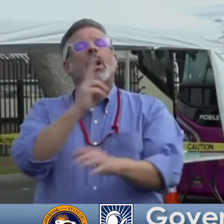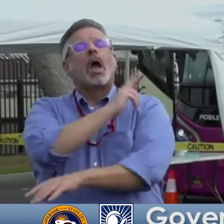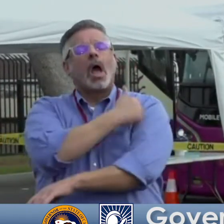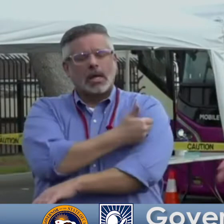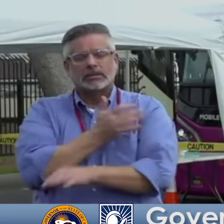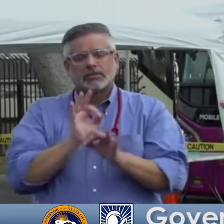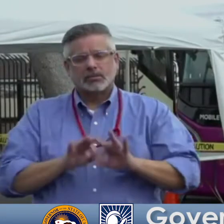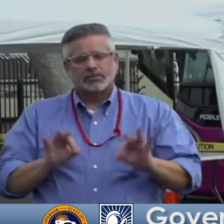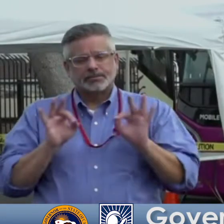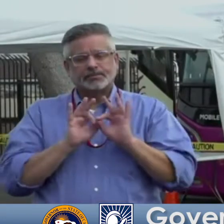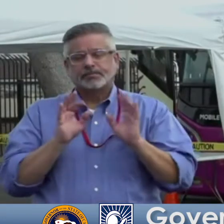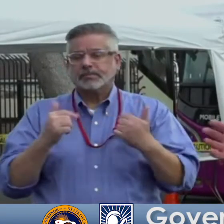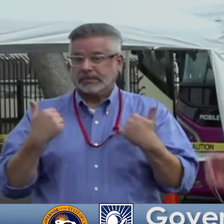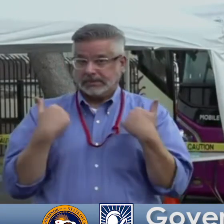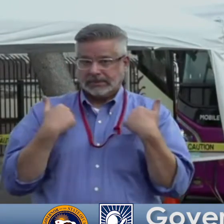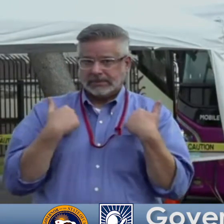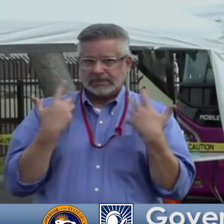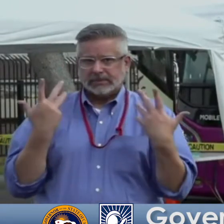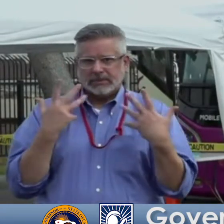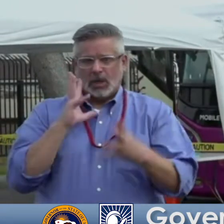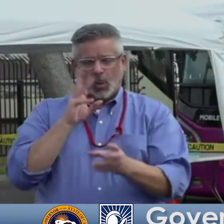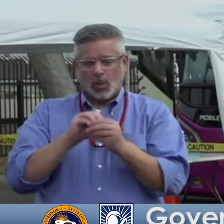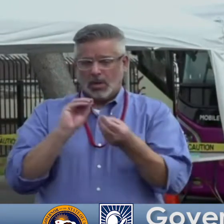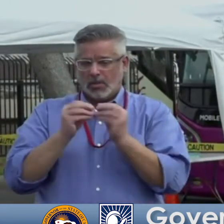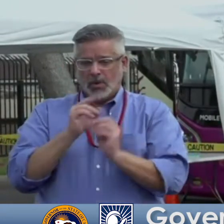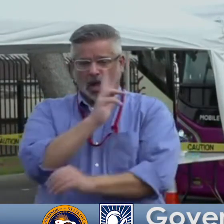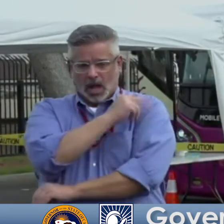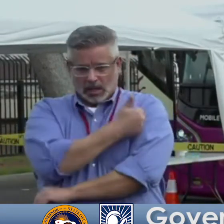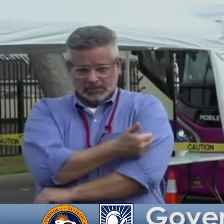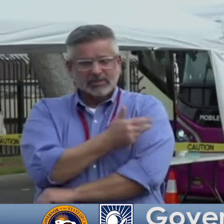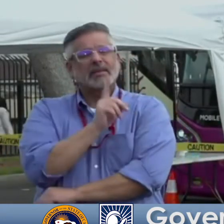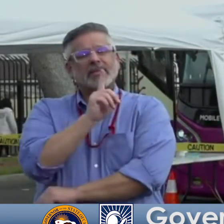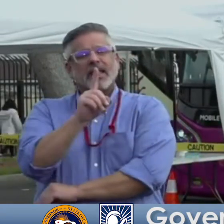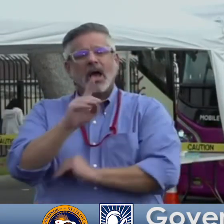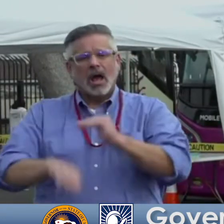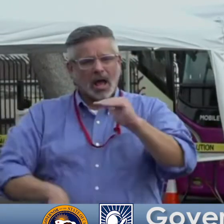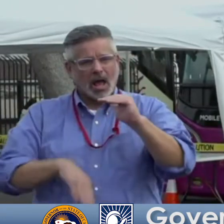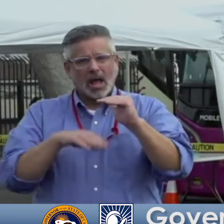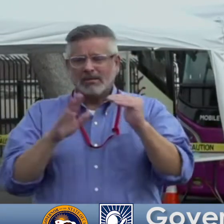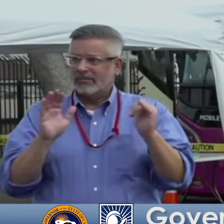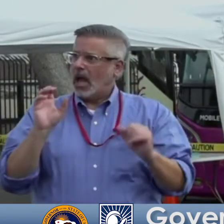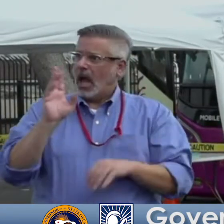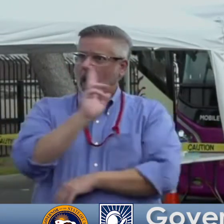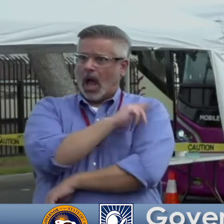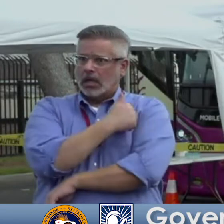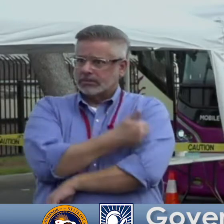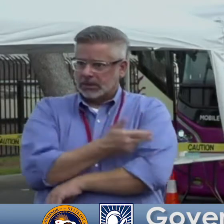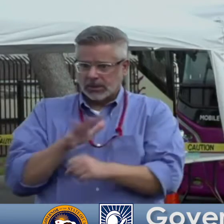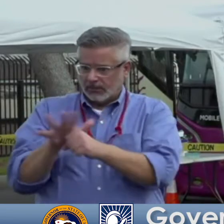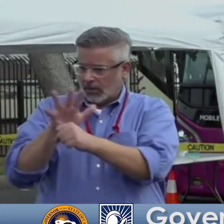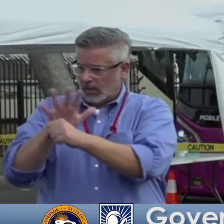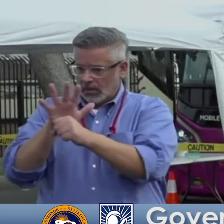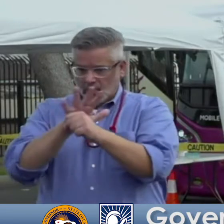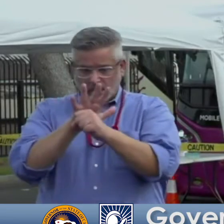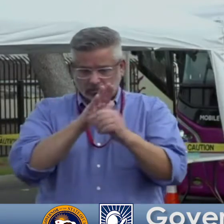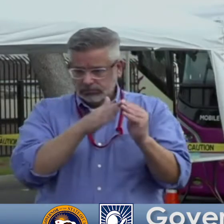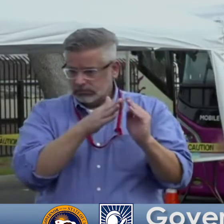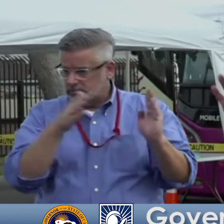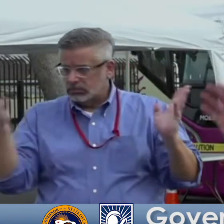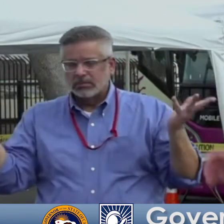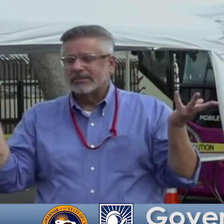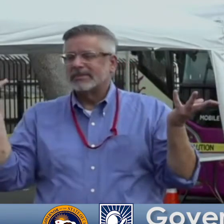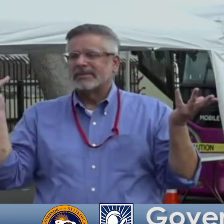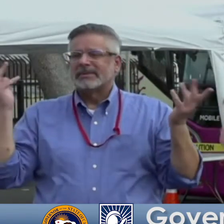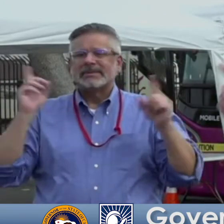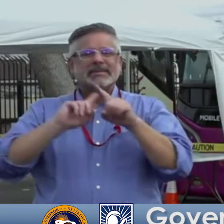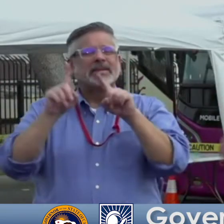is important. What matters to me, the total number of people hospitalized, because of our capacity to address the needs of people across a panoply that have all kinds